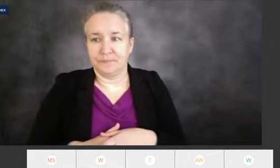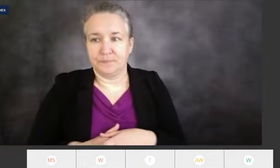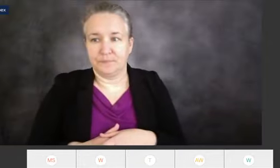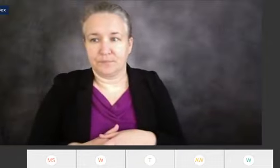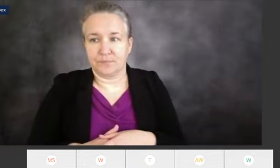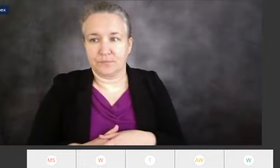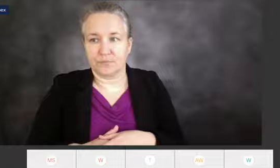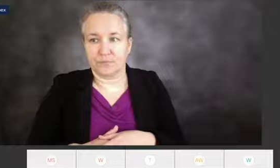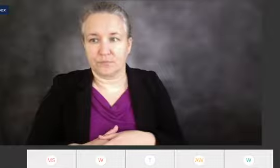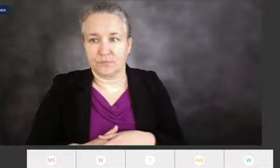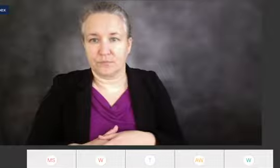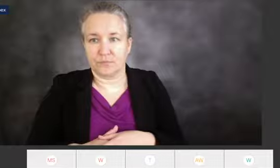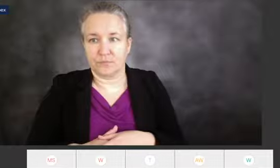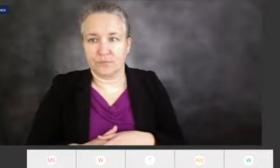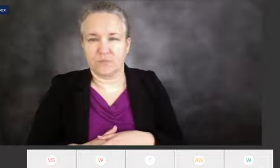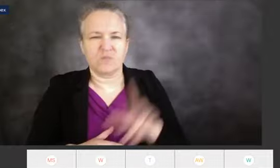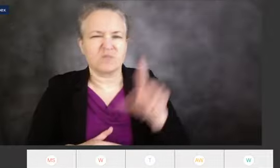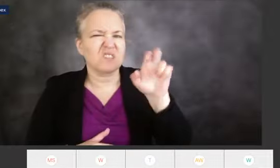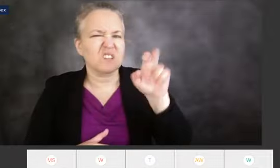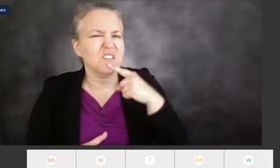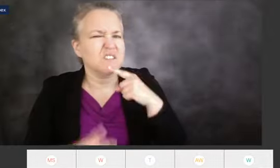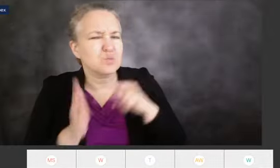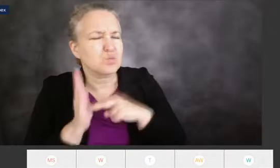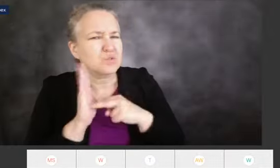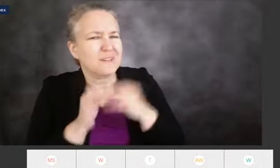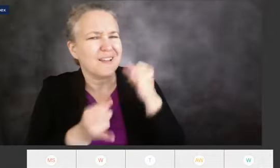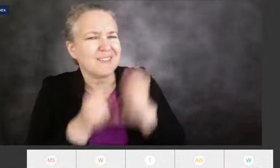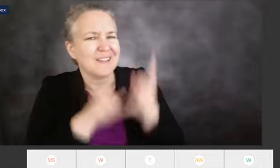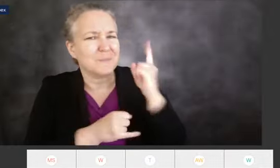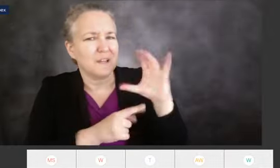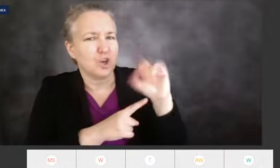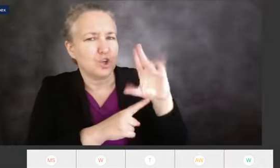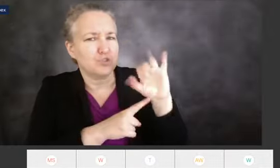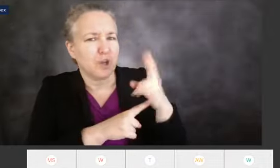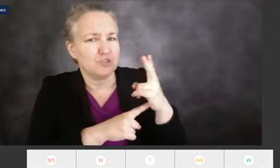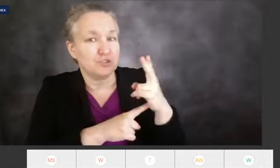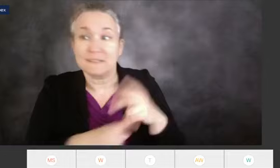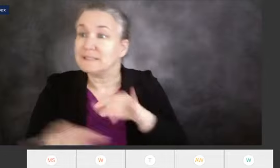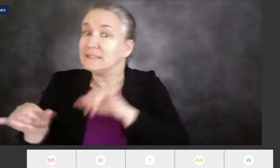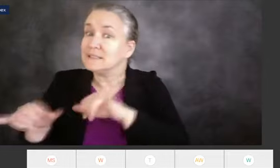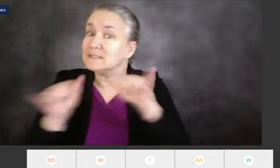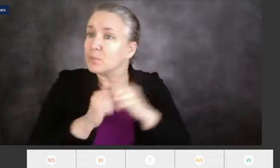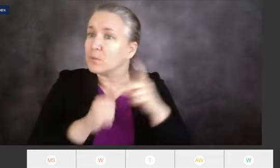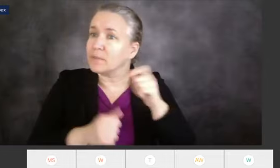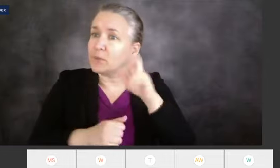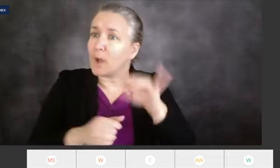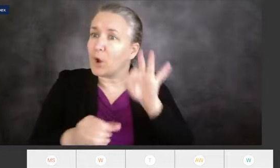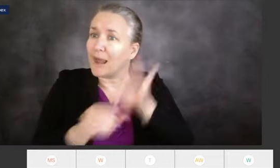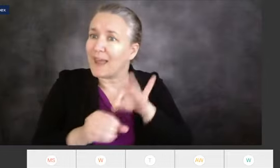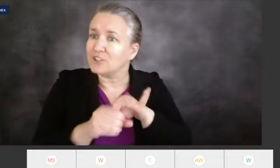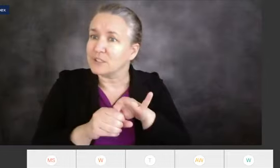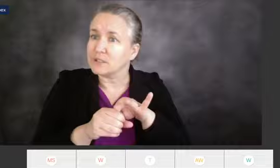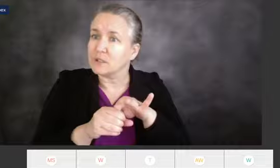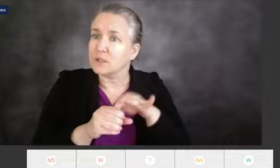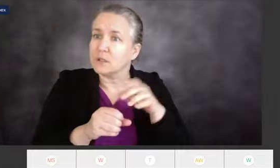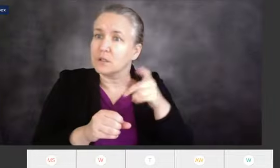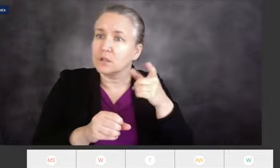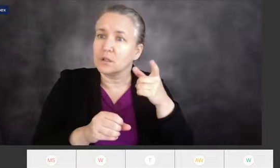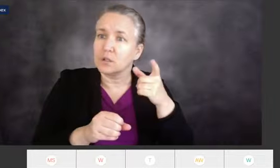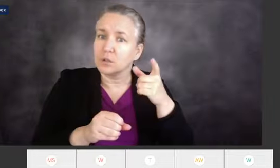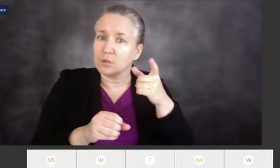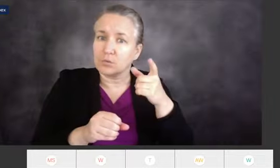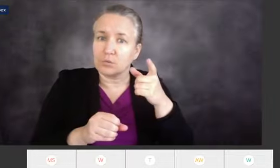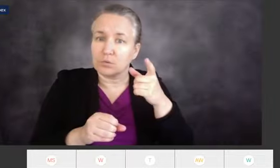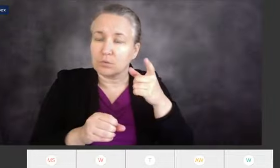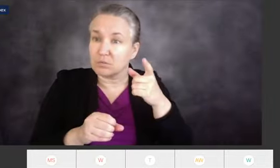I think it's Last minute crush. What do you mean by last minute crush? Similar to what you saw in the primaries, where you had a significant